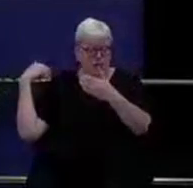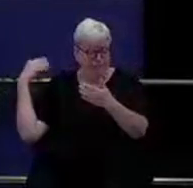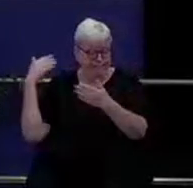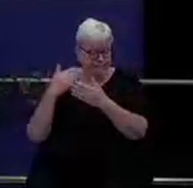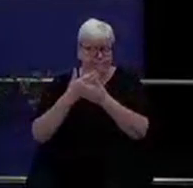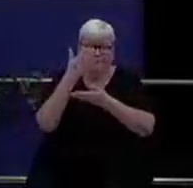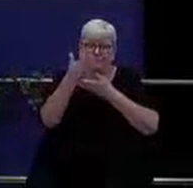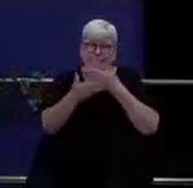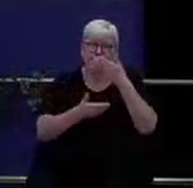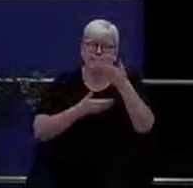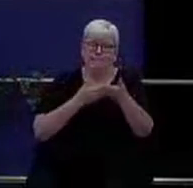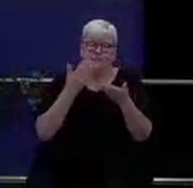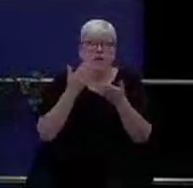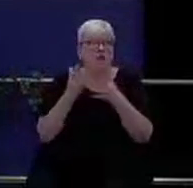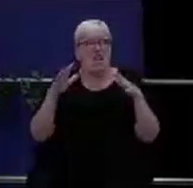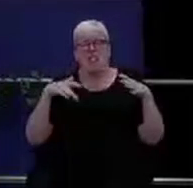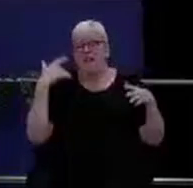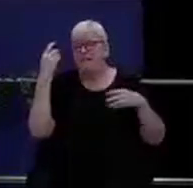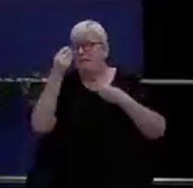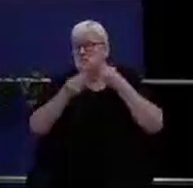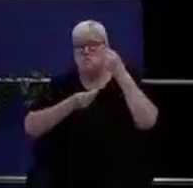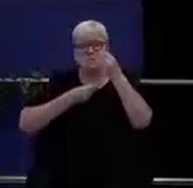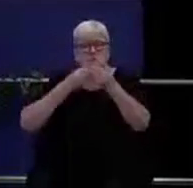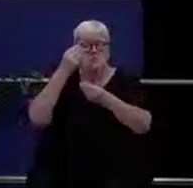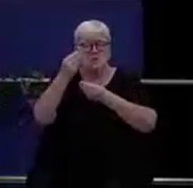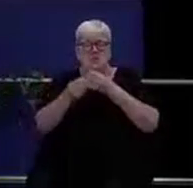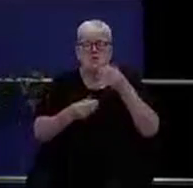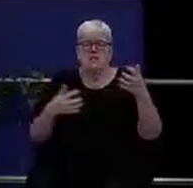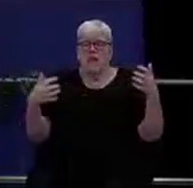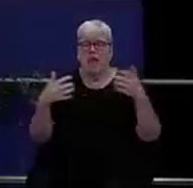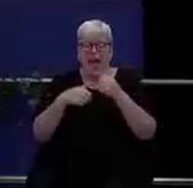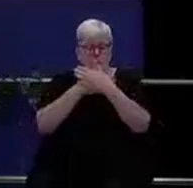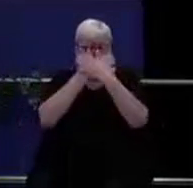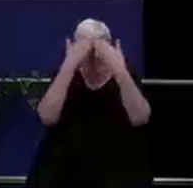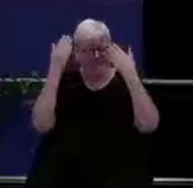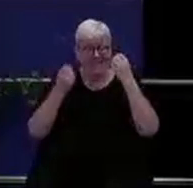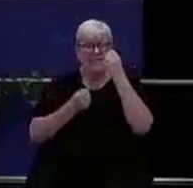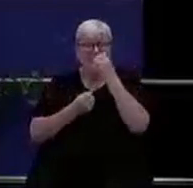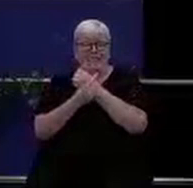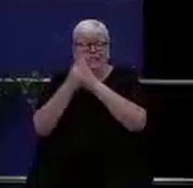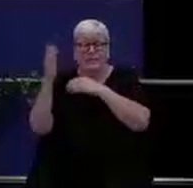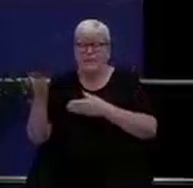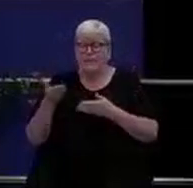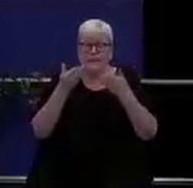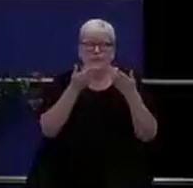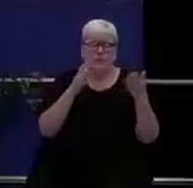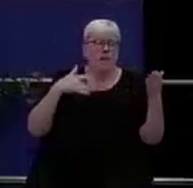like the storiedness of life and also the way in which the day's events are related. Because when you live in rural